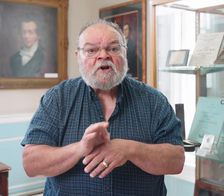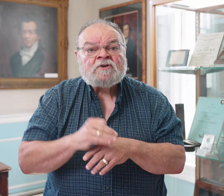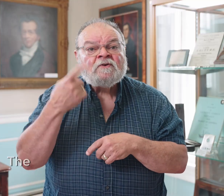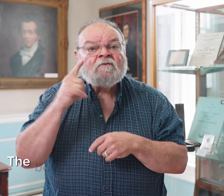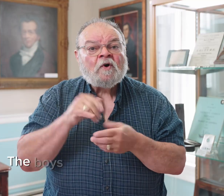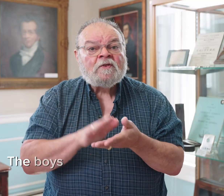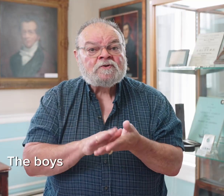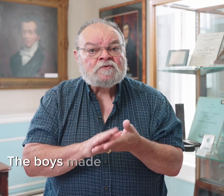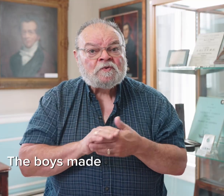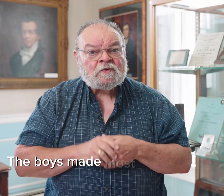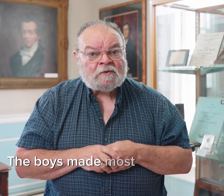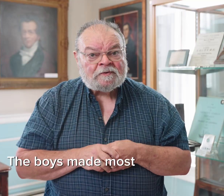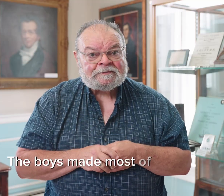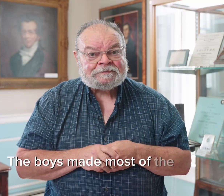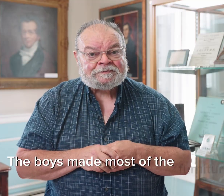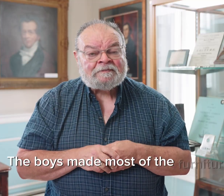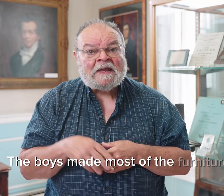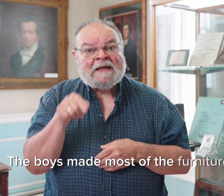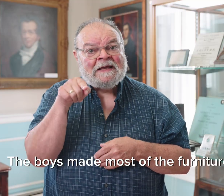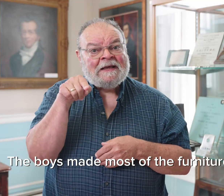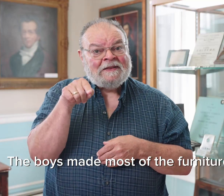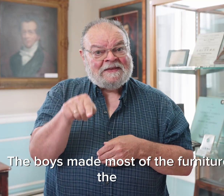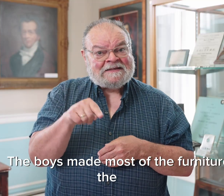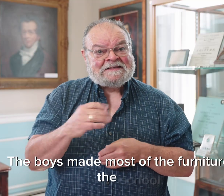The boys made most of the furniture for the school.